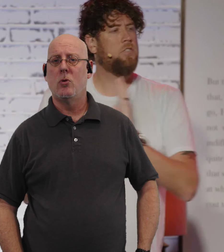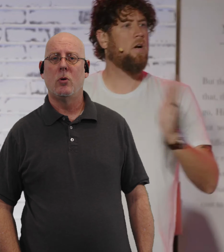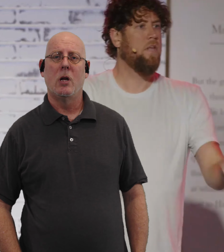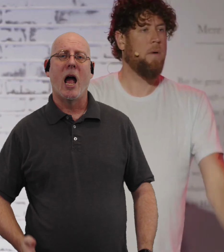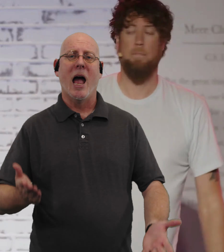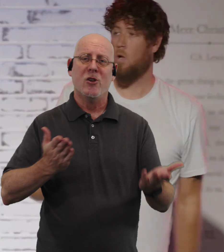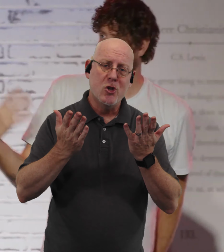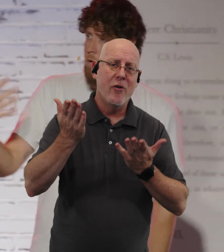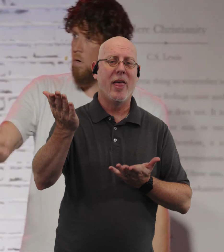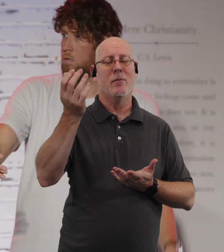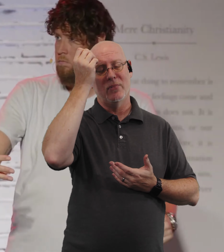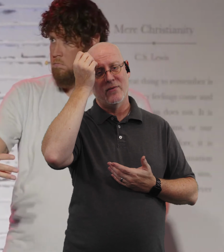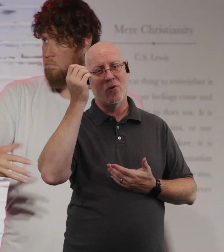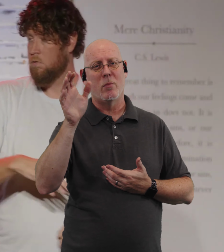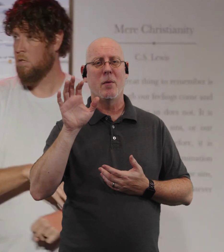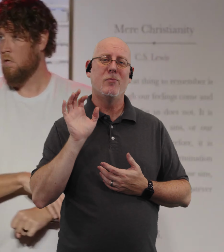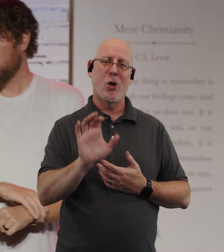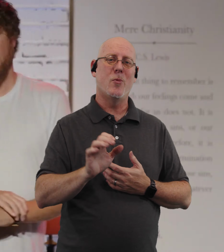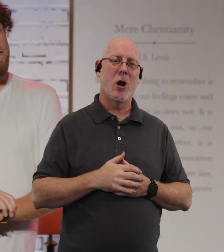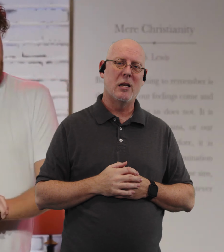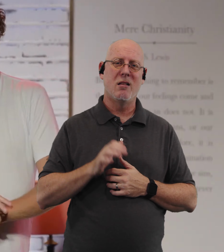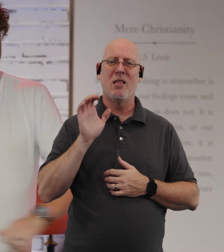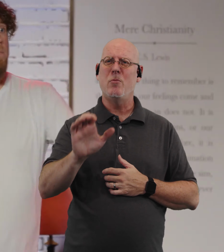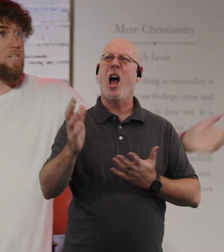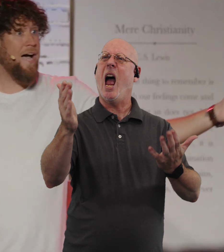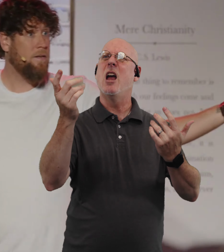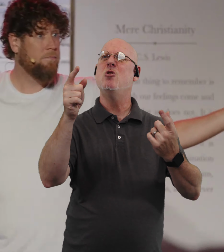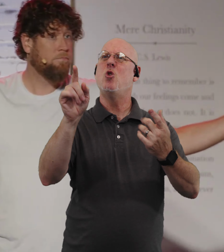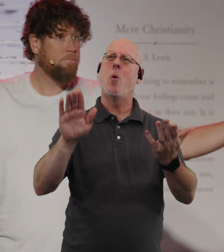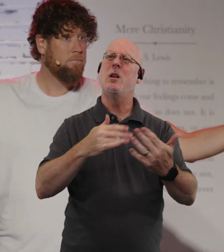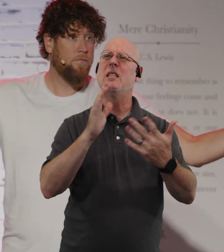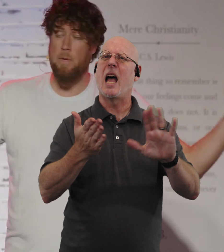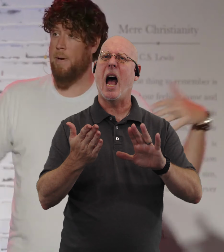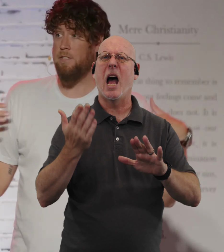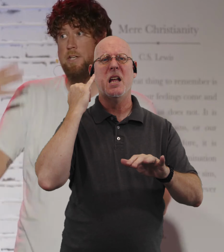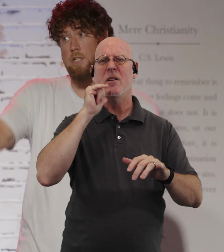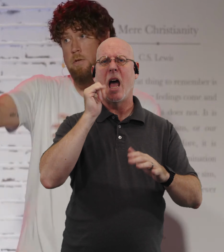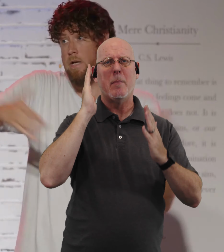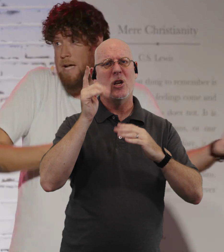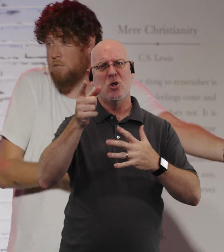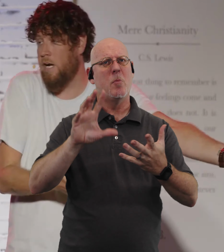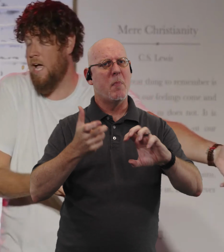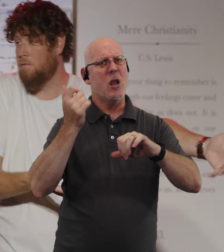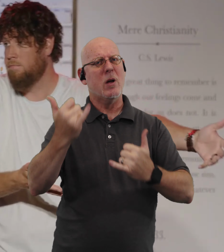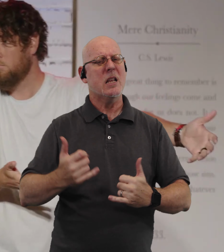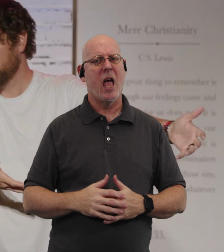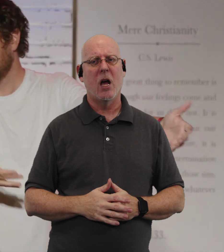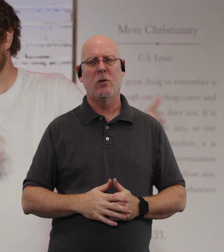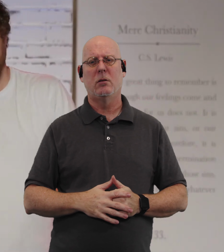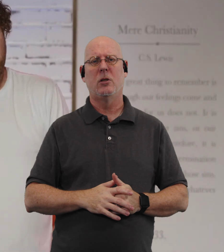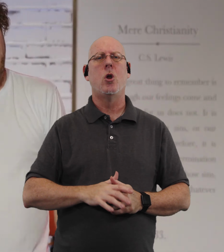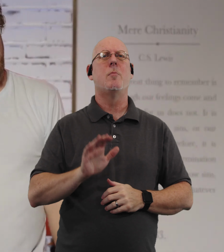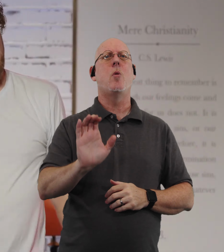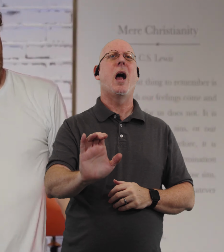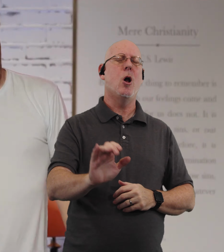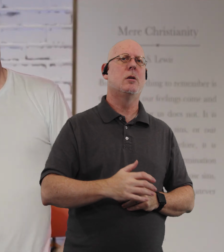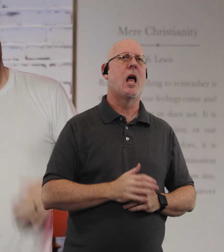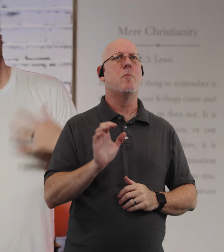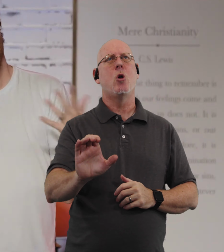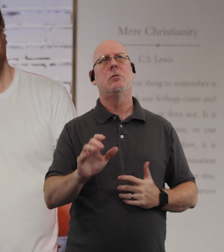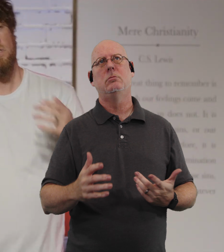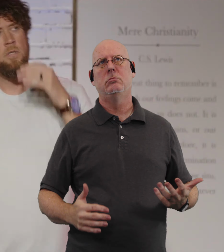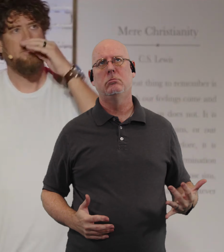I served them by blowing my horn, letting them know, hey, you almost died. If I've been paying attention, you'd be in a mess right now. So I blow my horn.